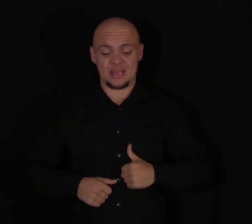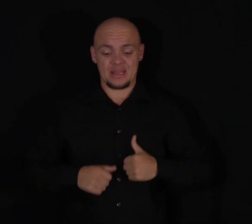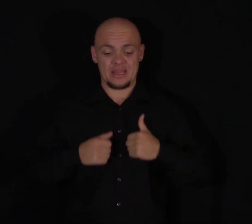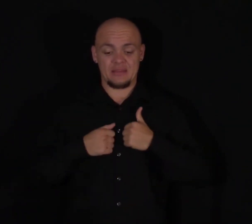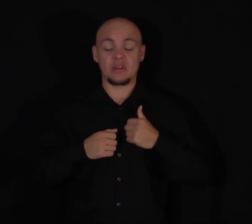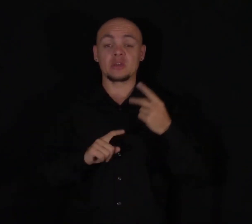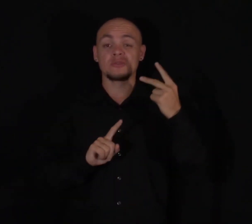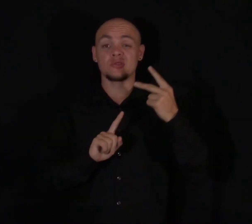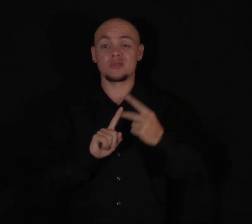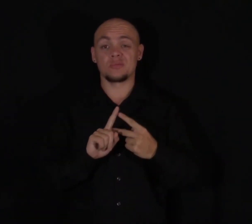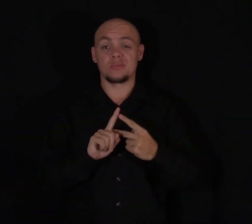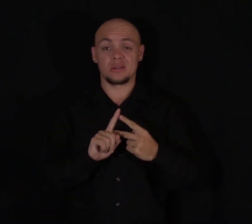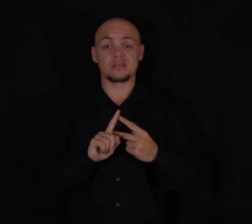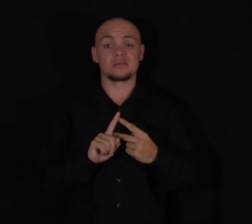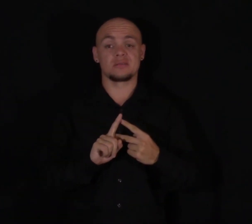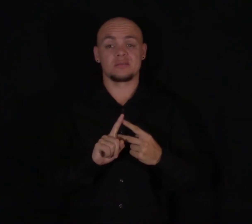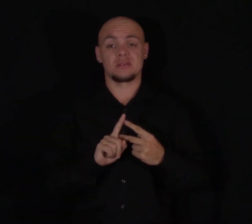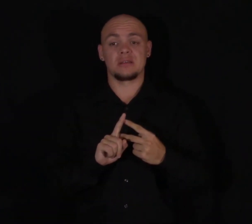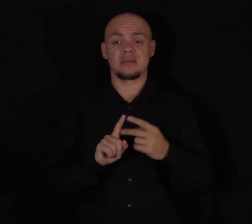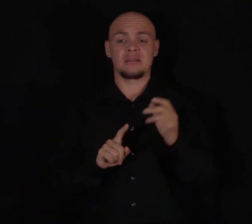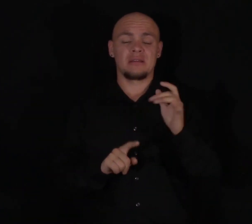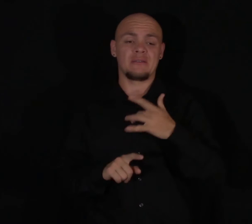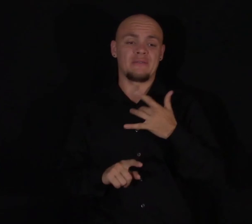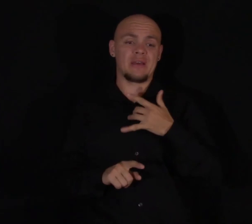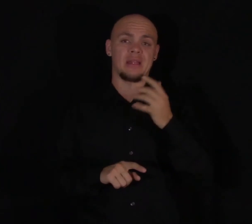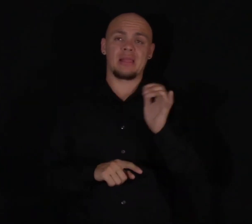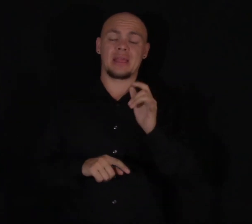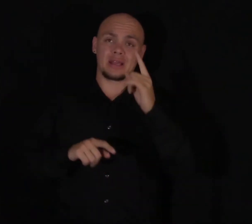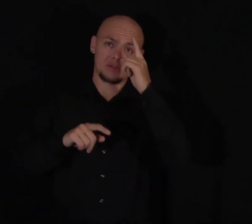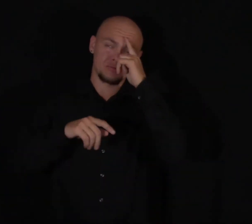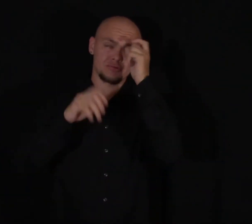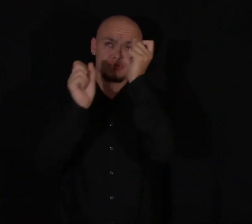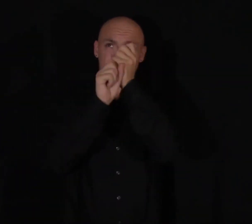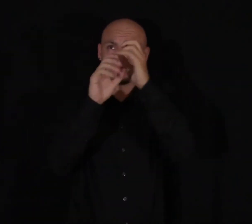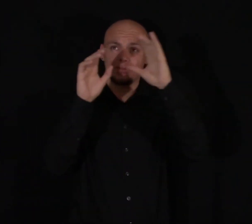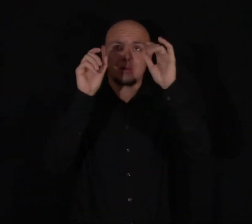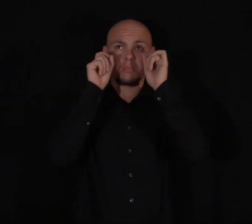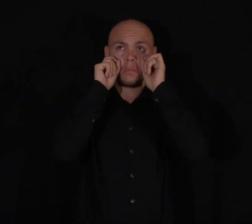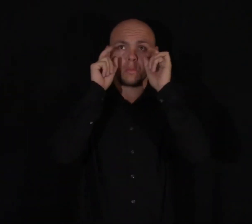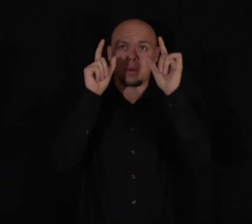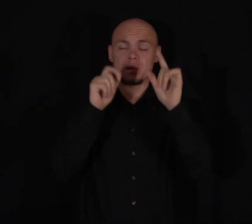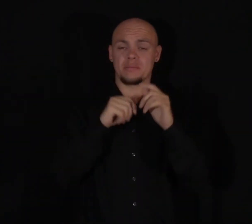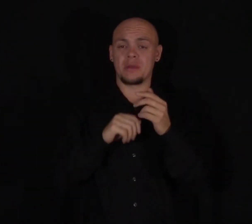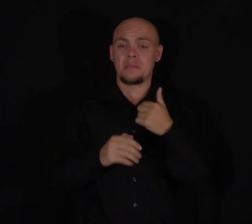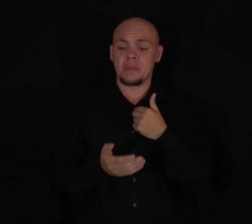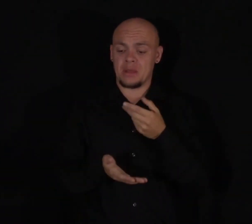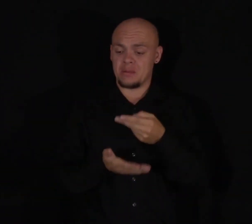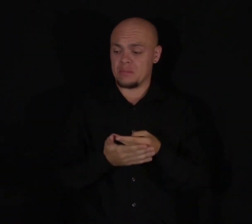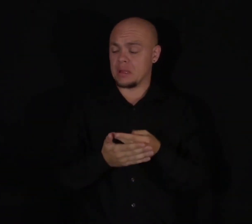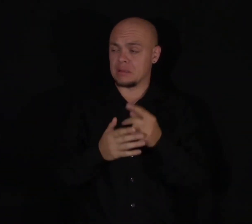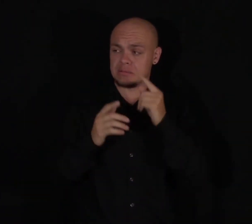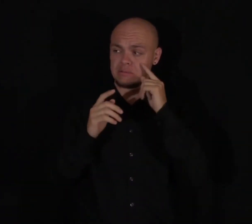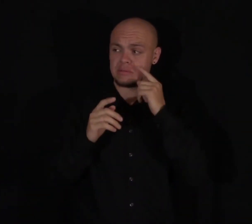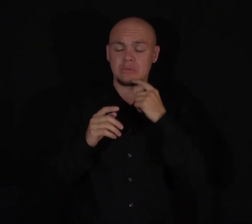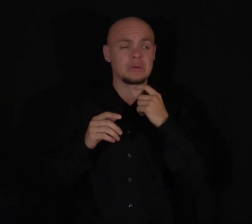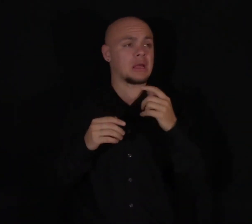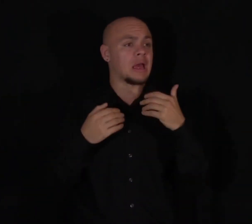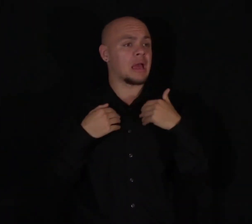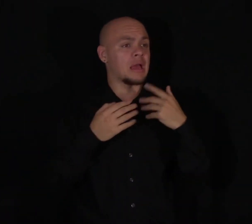myself as awaking from a dream, in a prison, stretched on a wretched bed, surrounded by jailers, turnkeys, bolts,